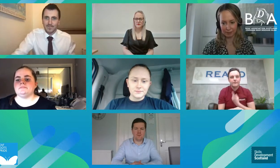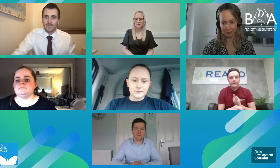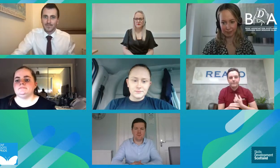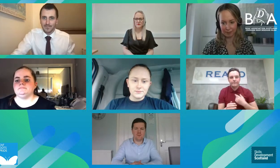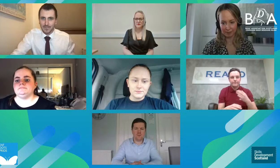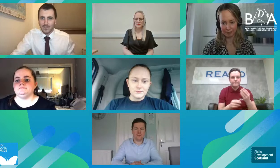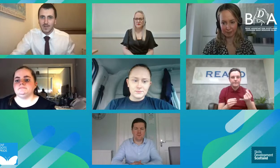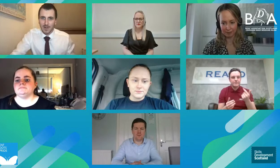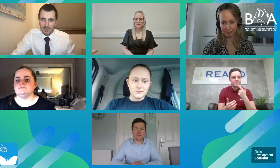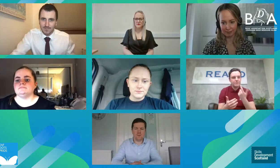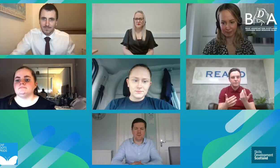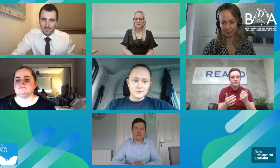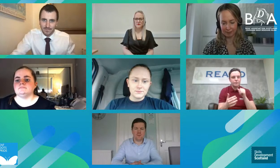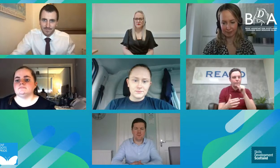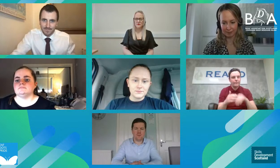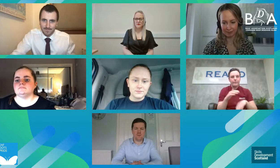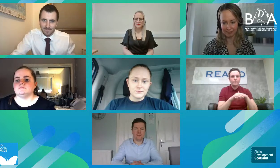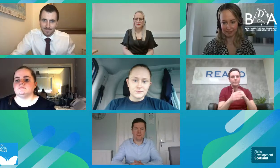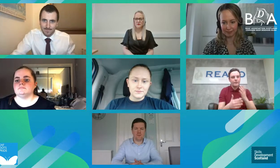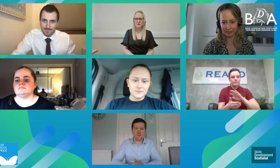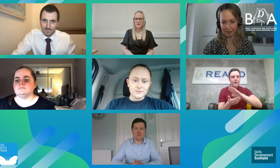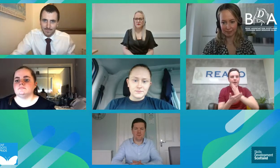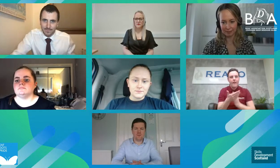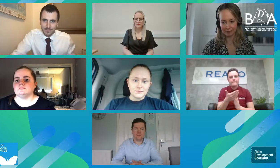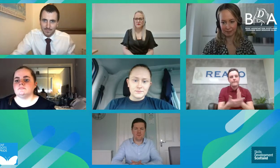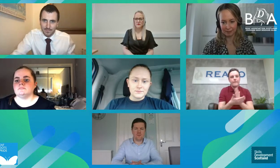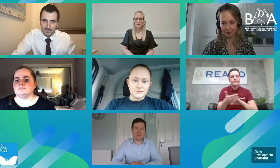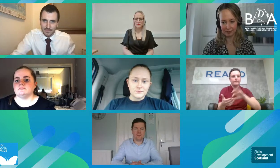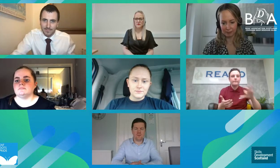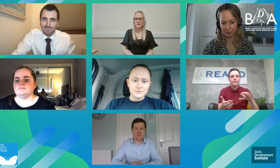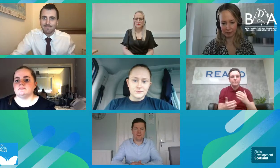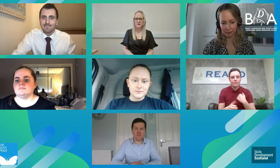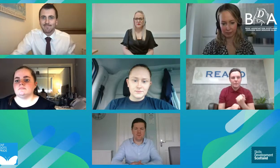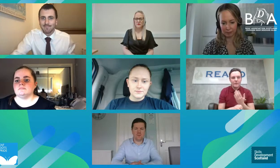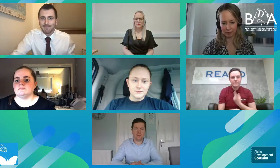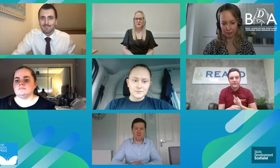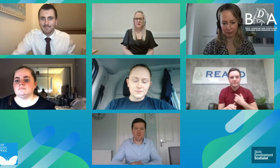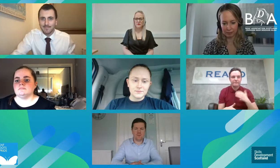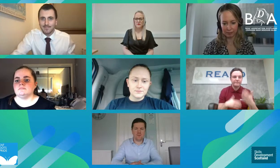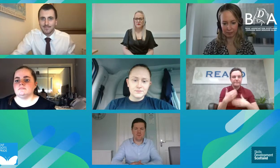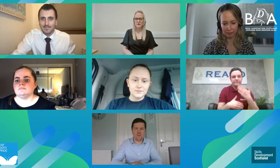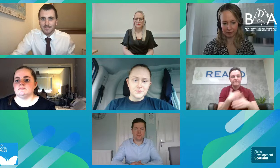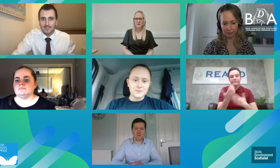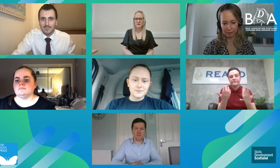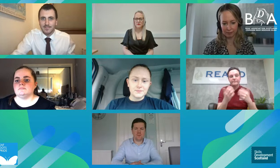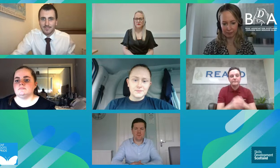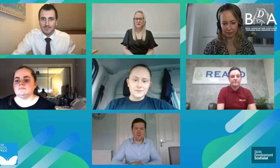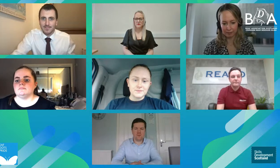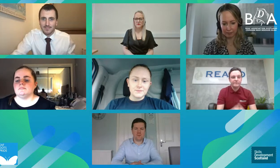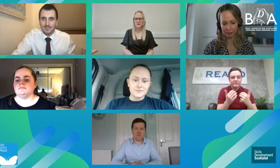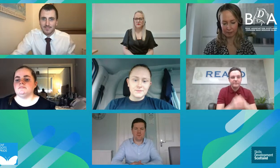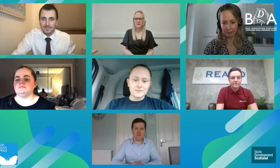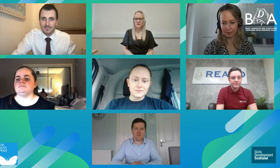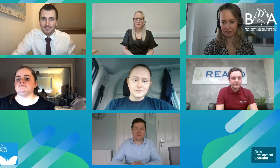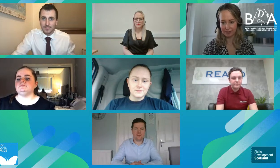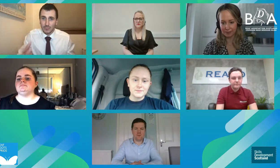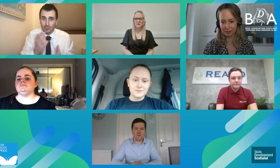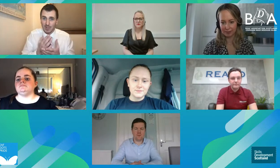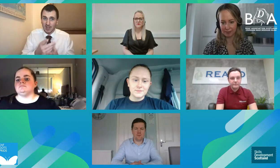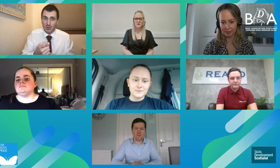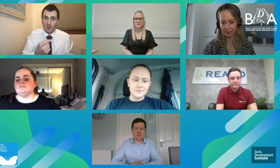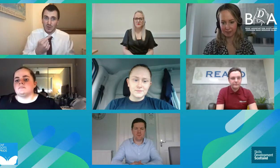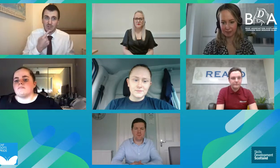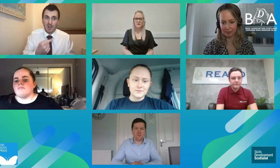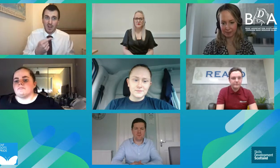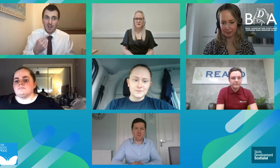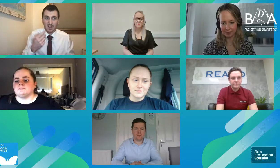period, we were furloughed, and then as I came back into work, I was working just like a reduced shift pattern